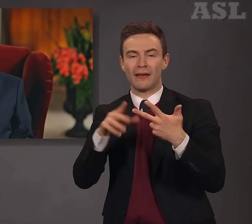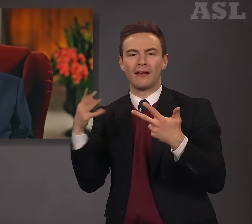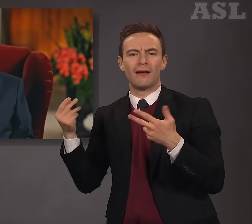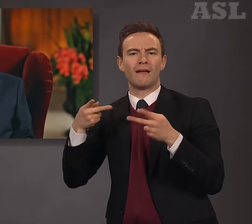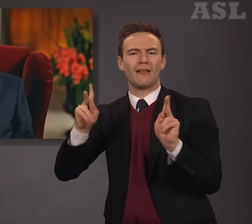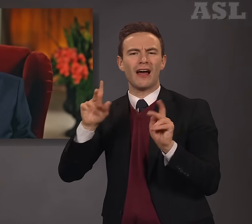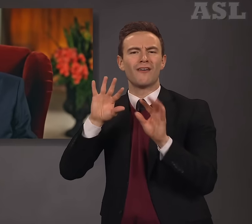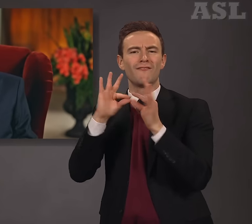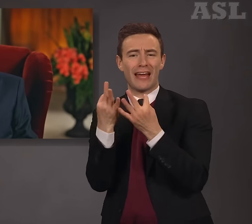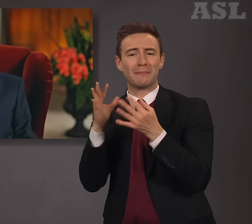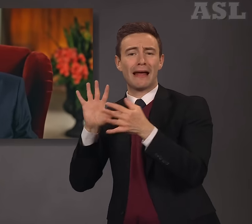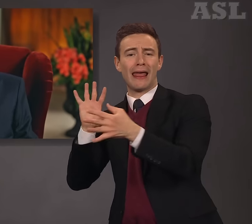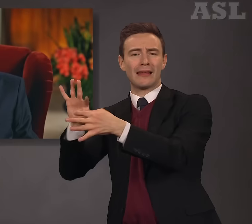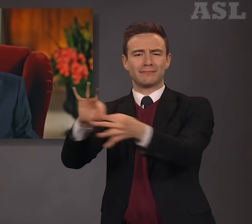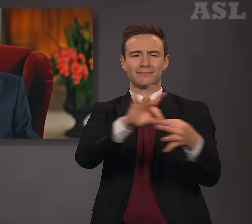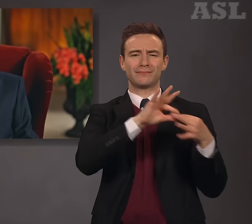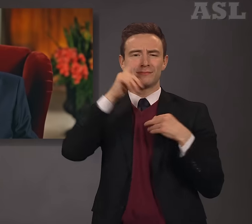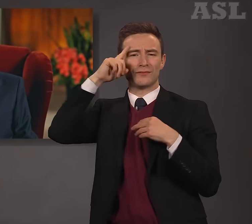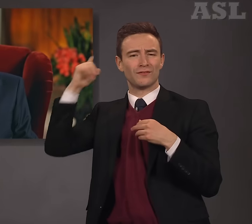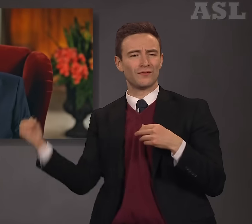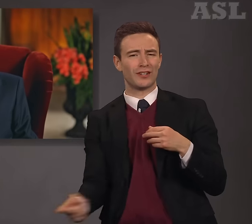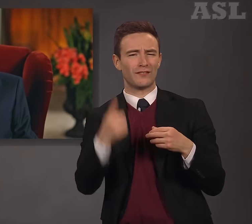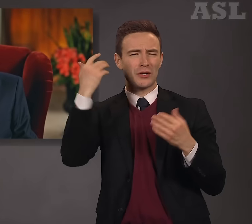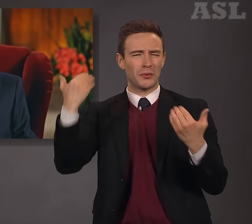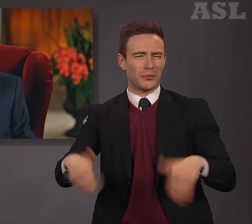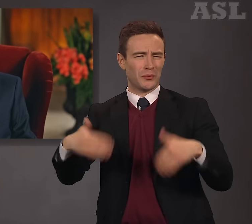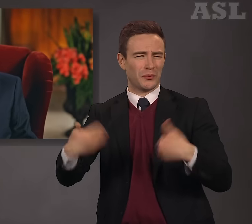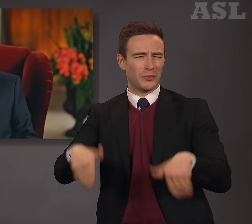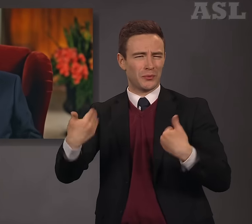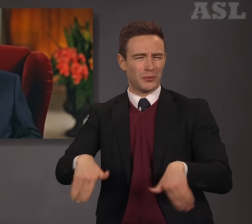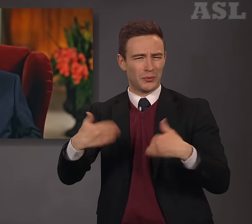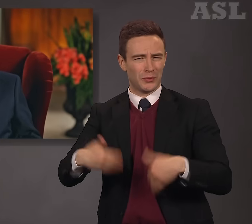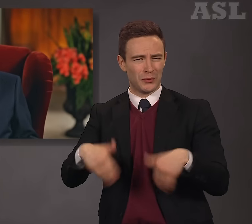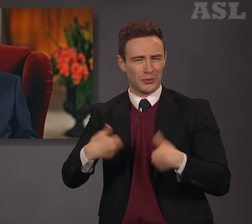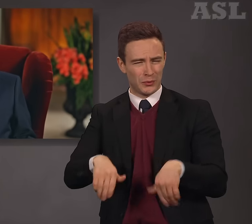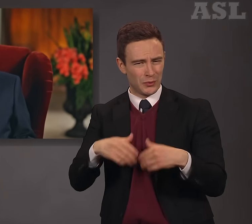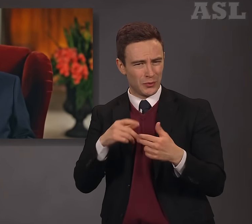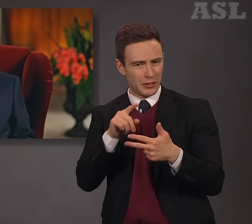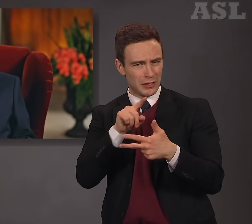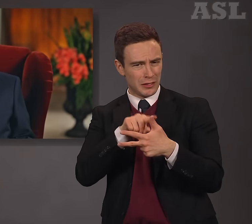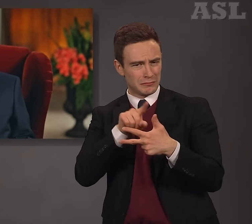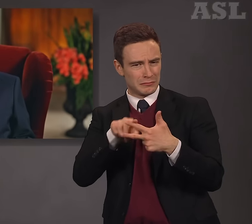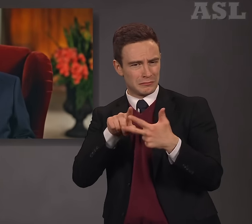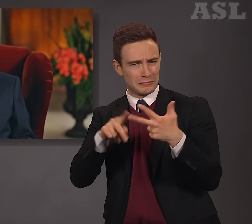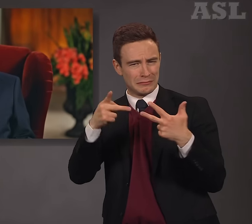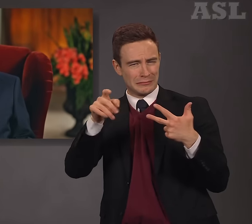covenants, and seal families eternally.